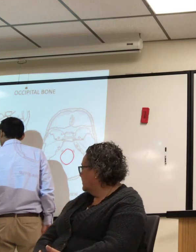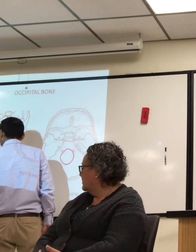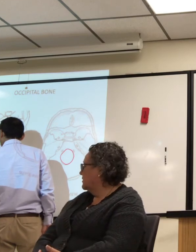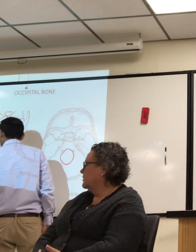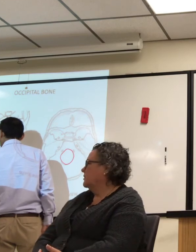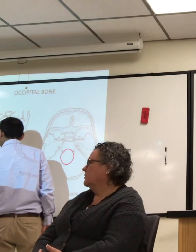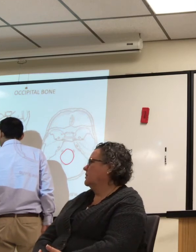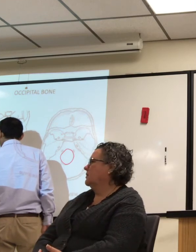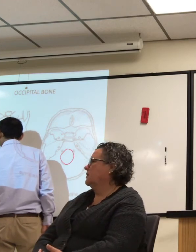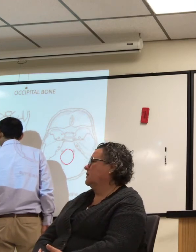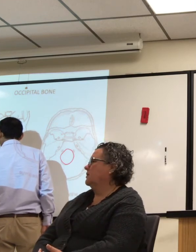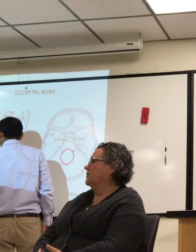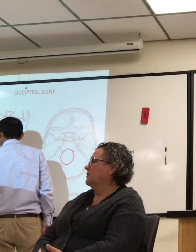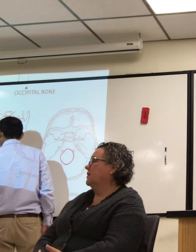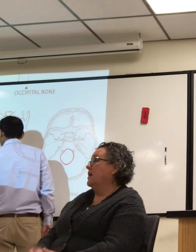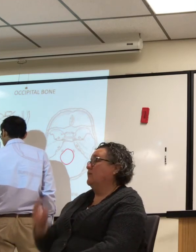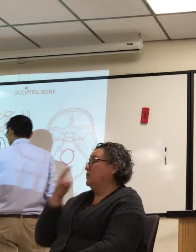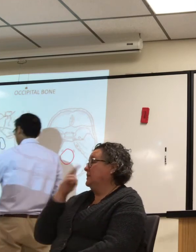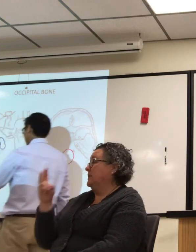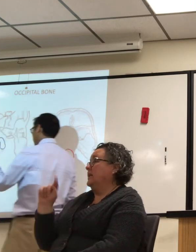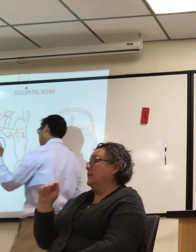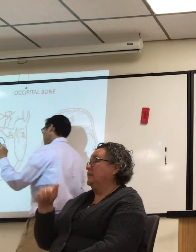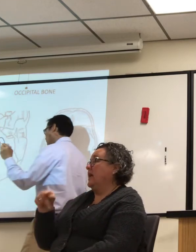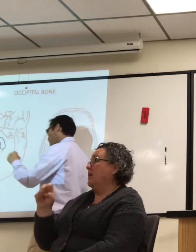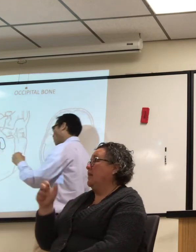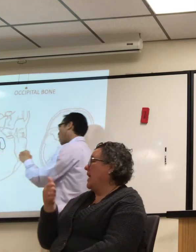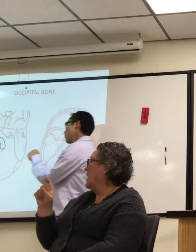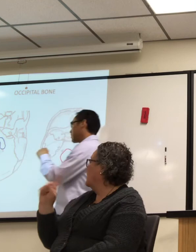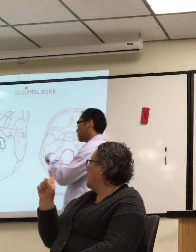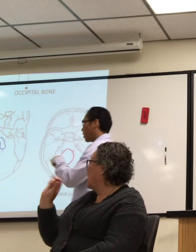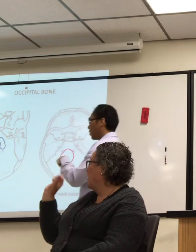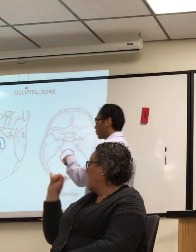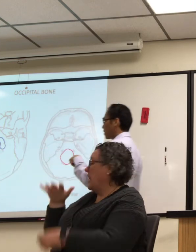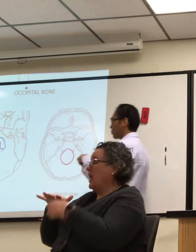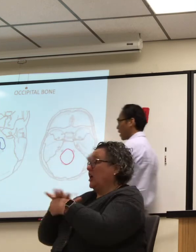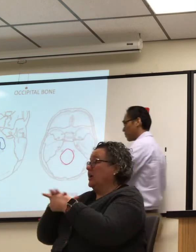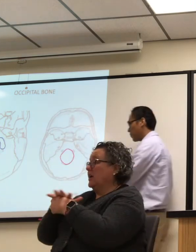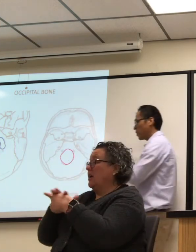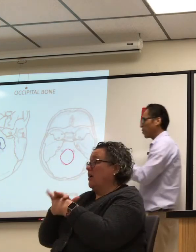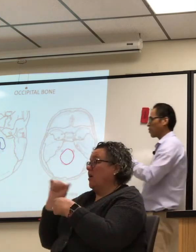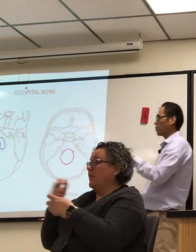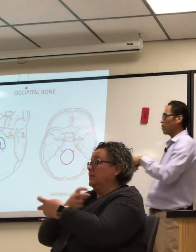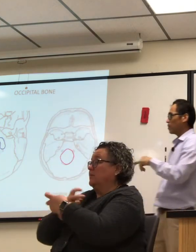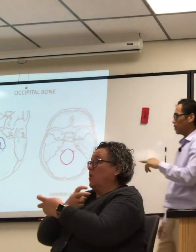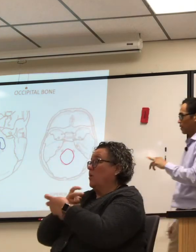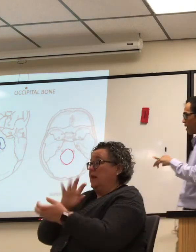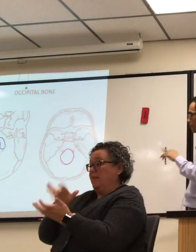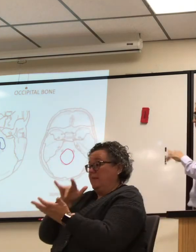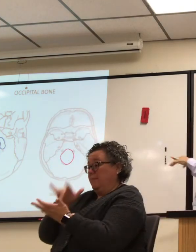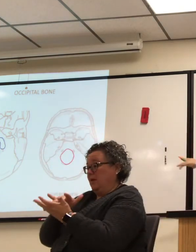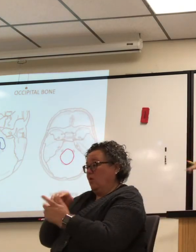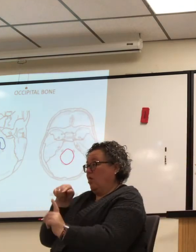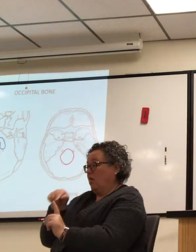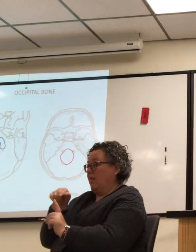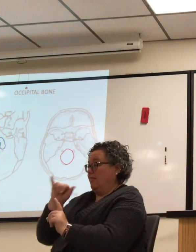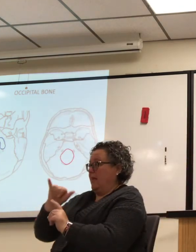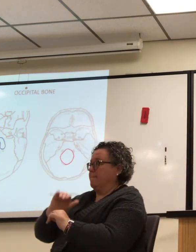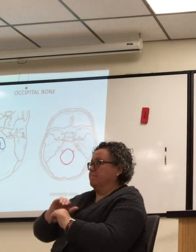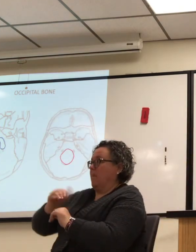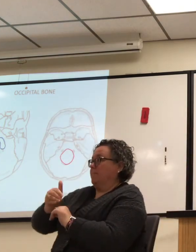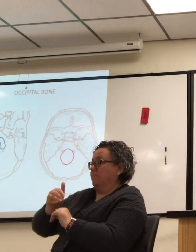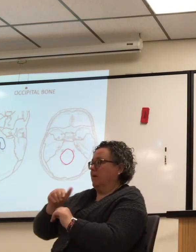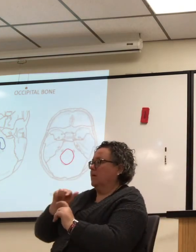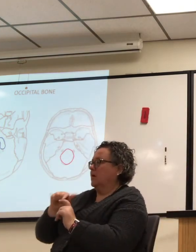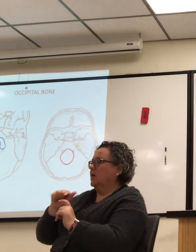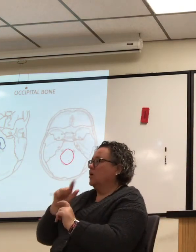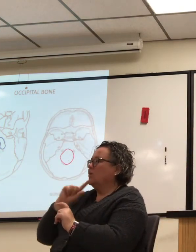If you see a piece of tape anywhere in this vicinity on this bone, right in the middle, that bump, you